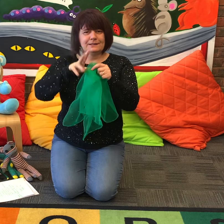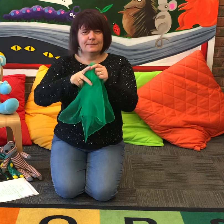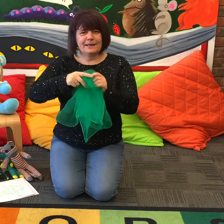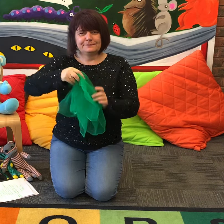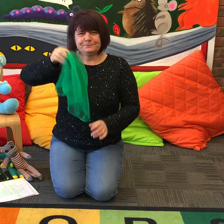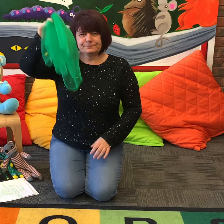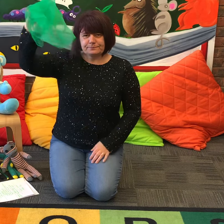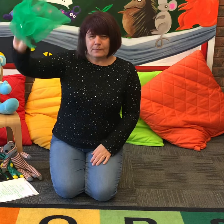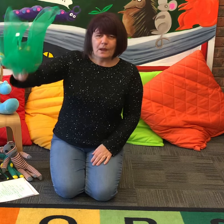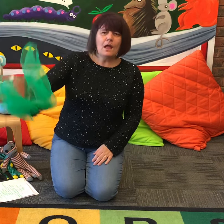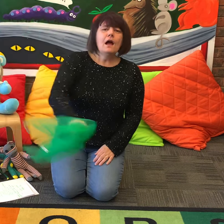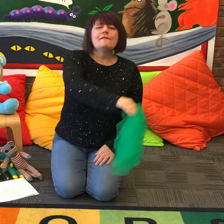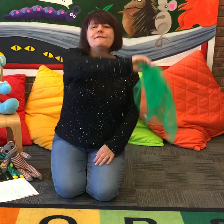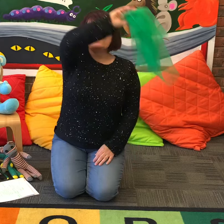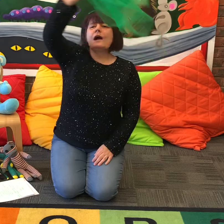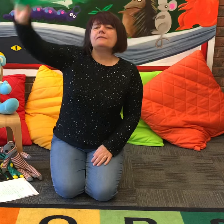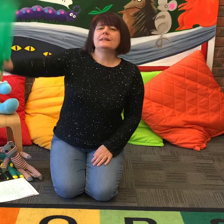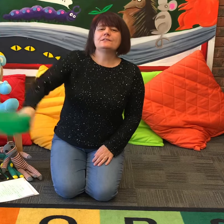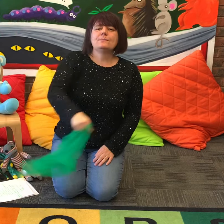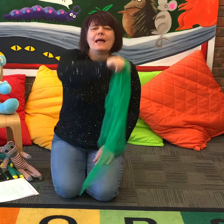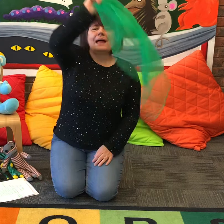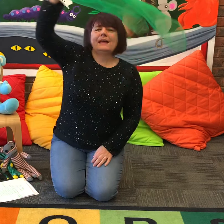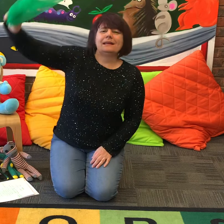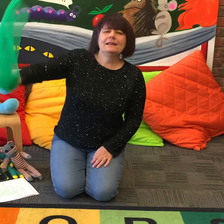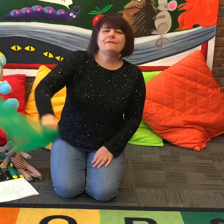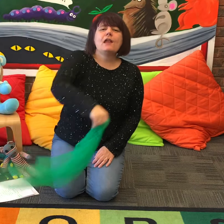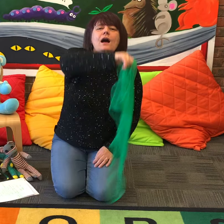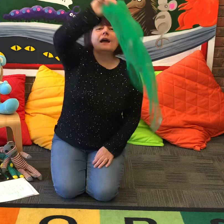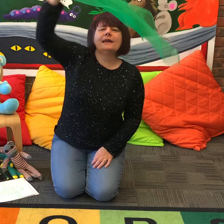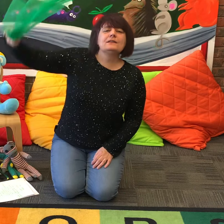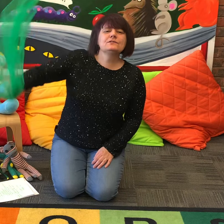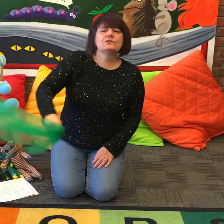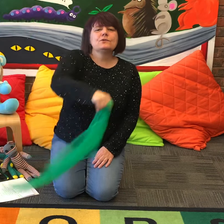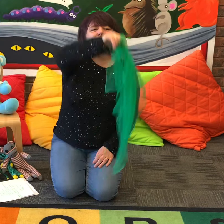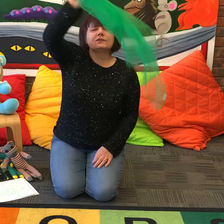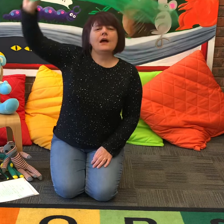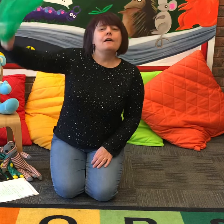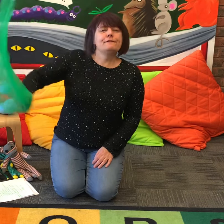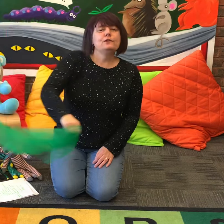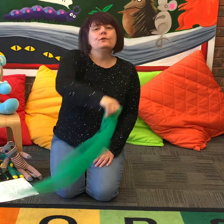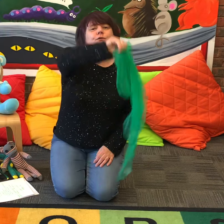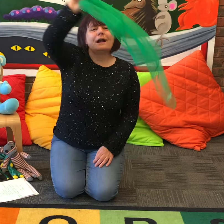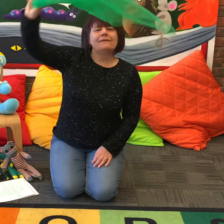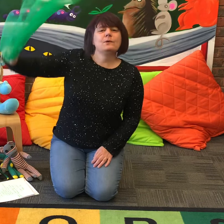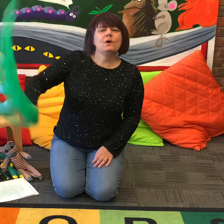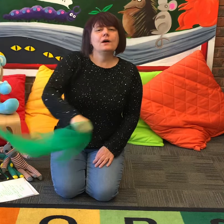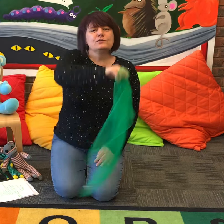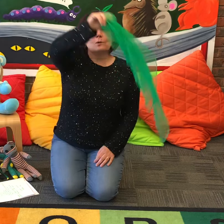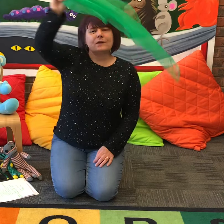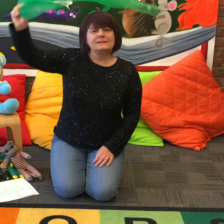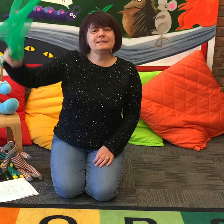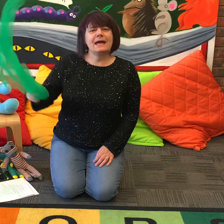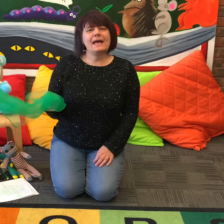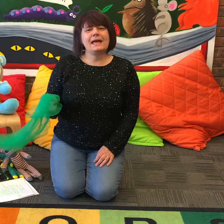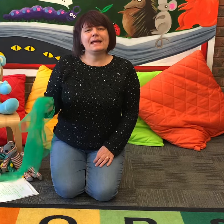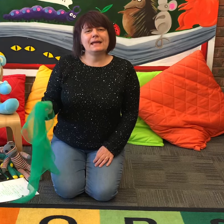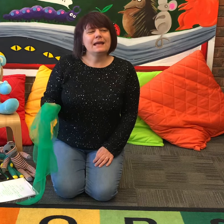men. 5 little men in a flying saucer flew round the world one day.